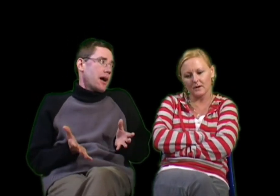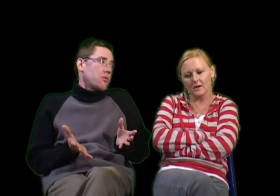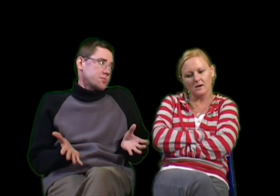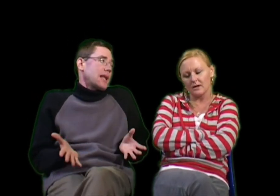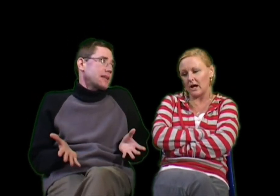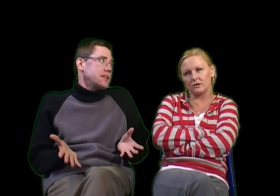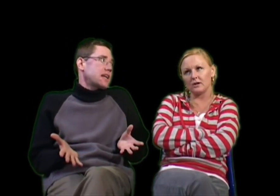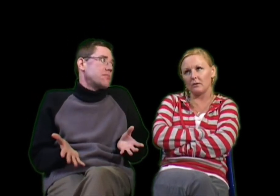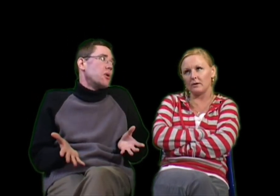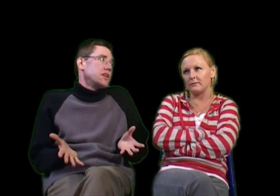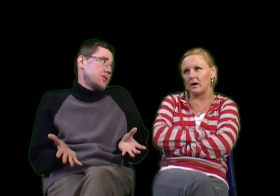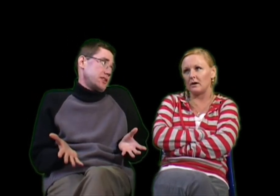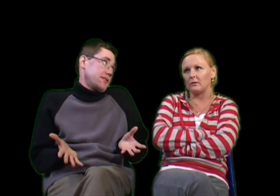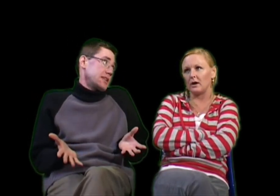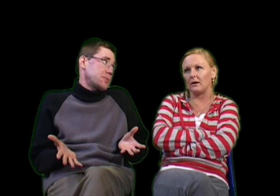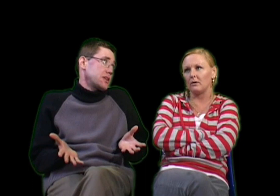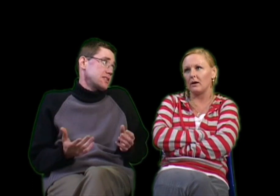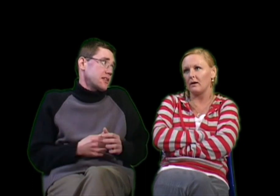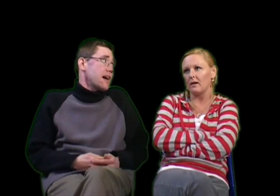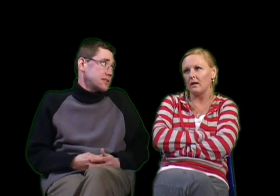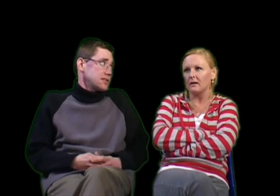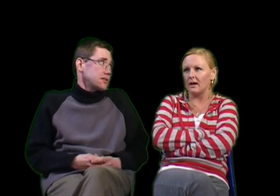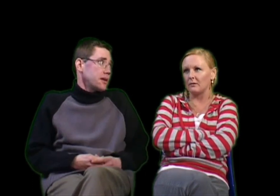I was planning that you'd take my word for this, but there is other evidence, yeah, you know.